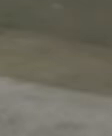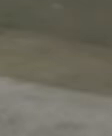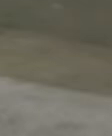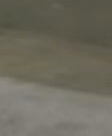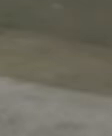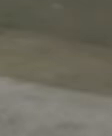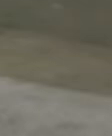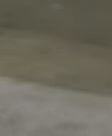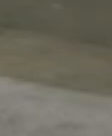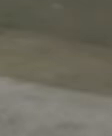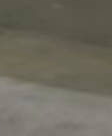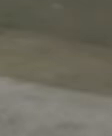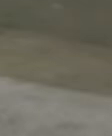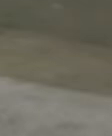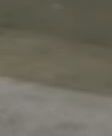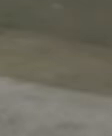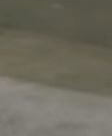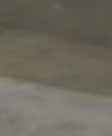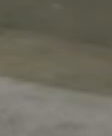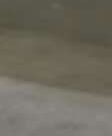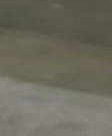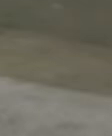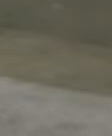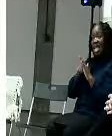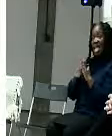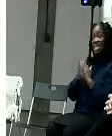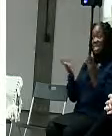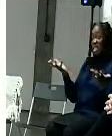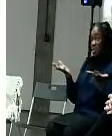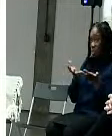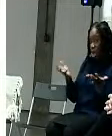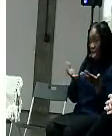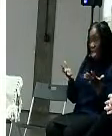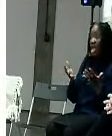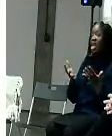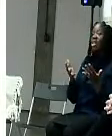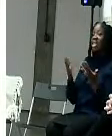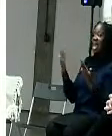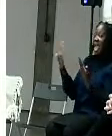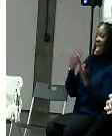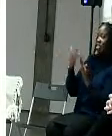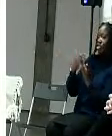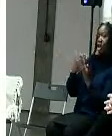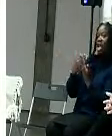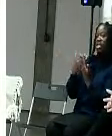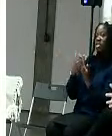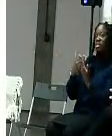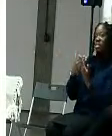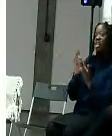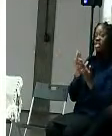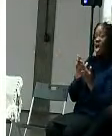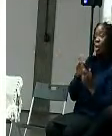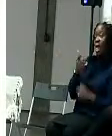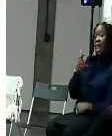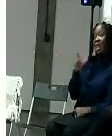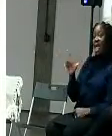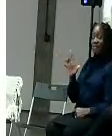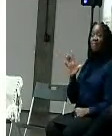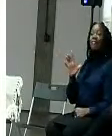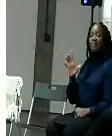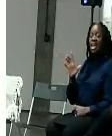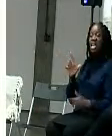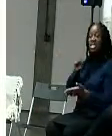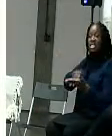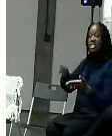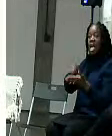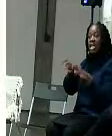desk, the closest fire exit is probably where most of you will have come in, okay? So to the left of the sign-in desk where